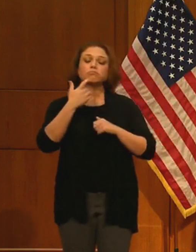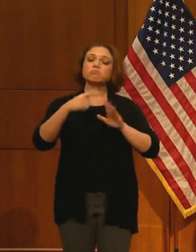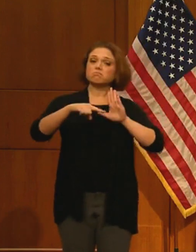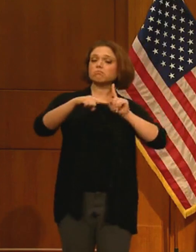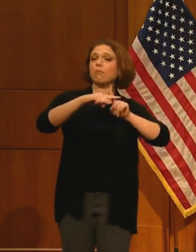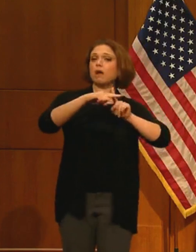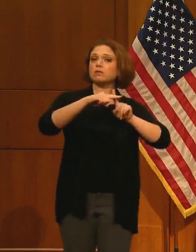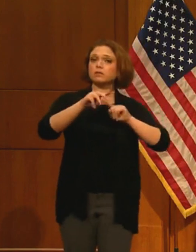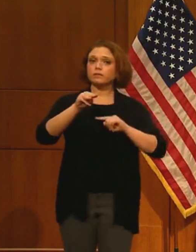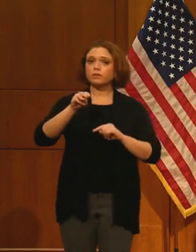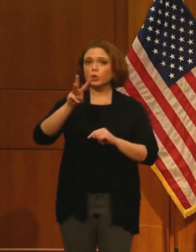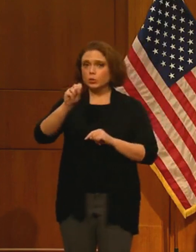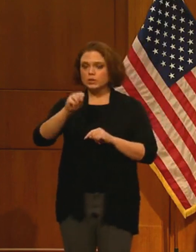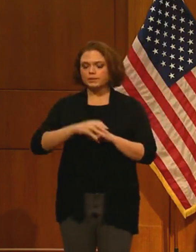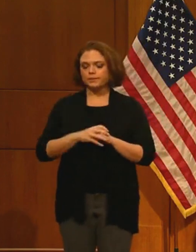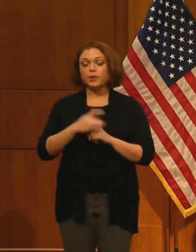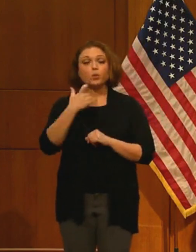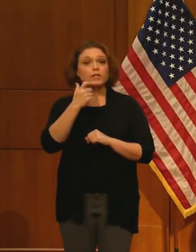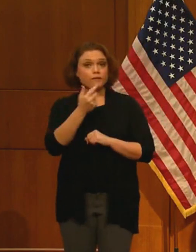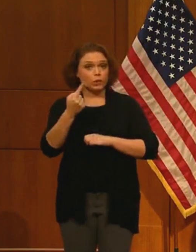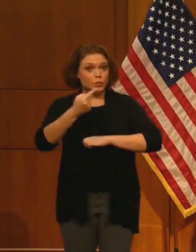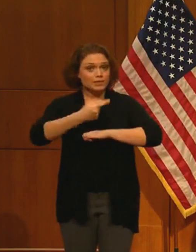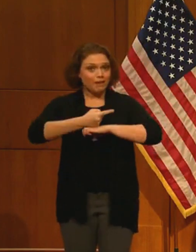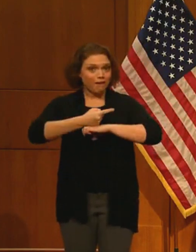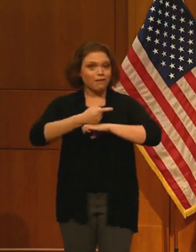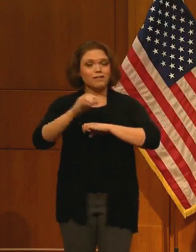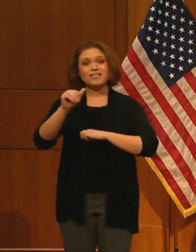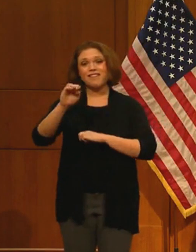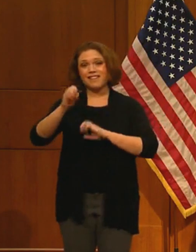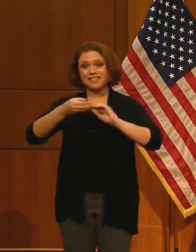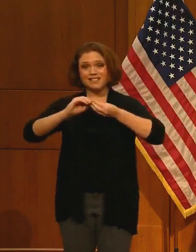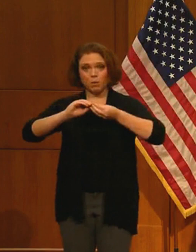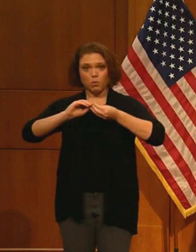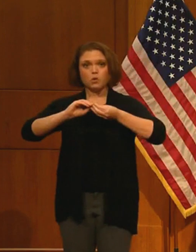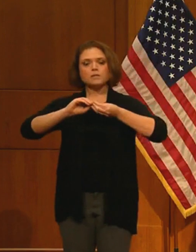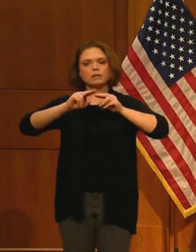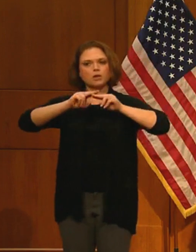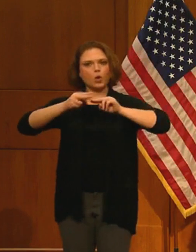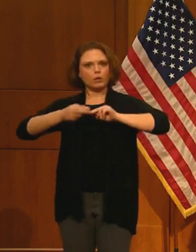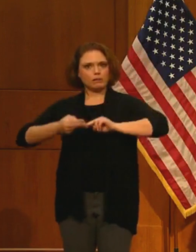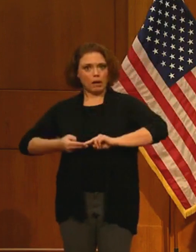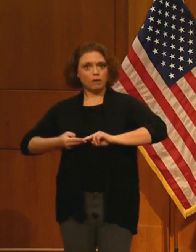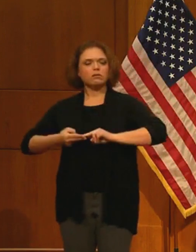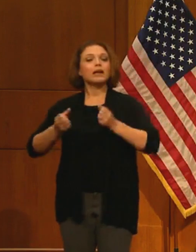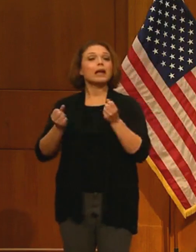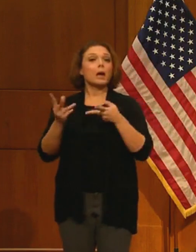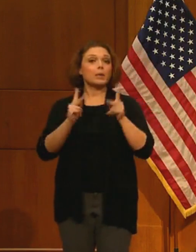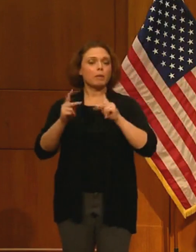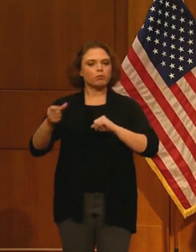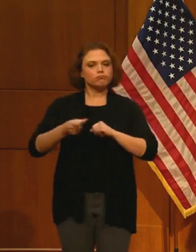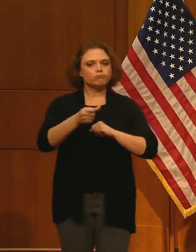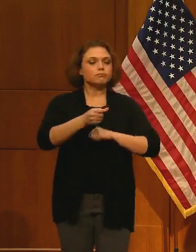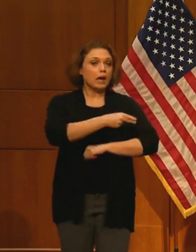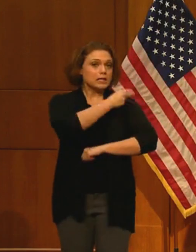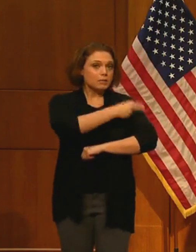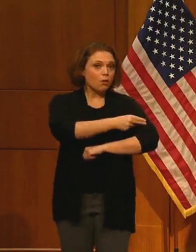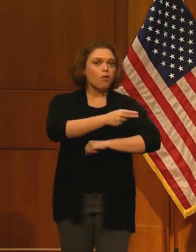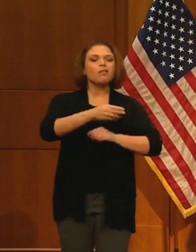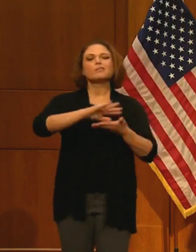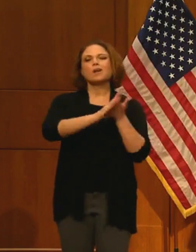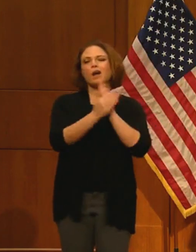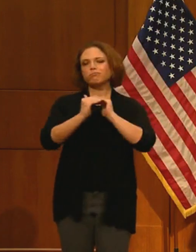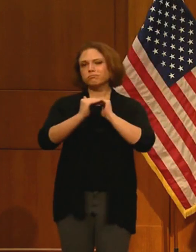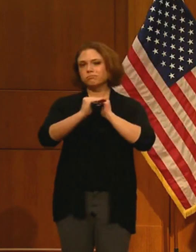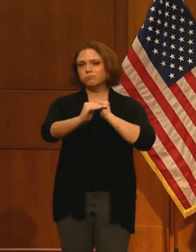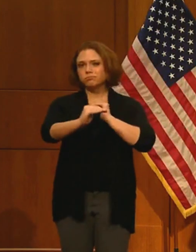few days, case numbers have started to move down and hospitalization numbers are leveling off, and that is